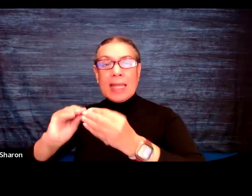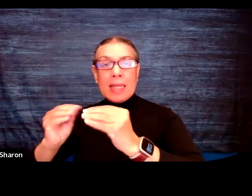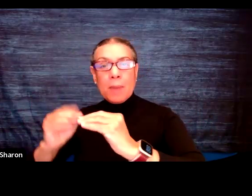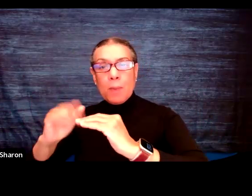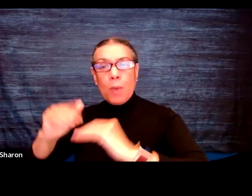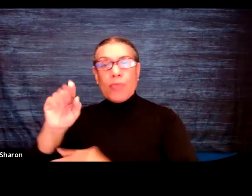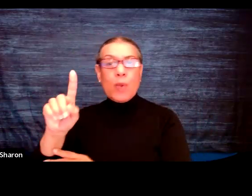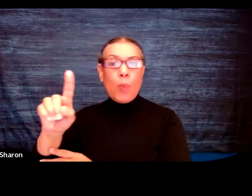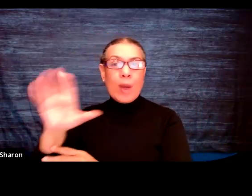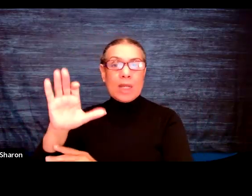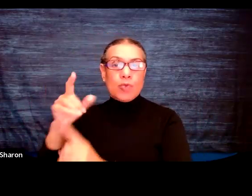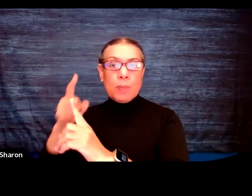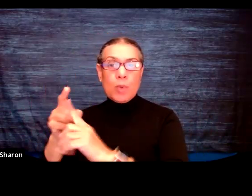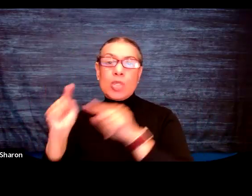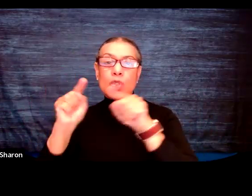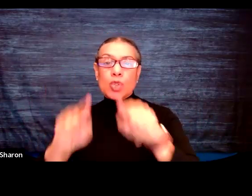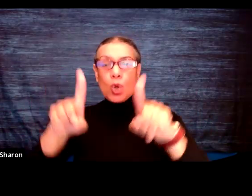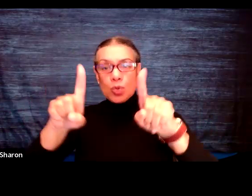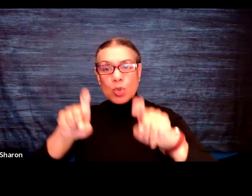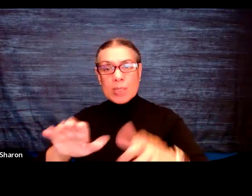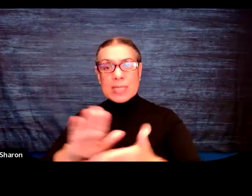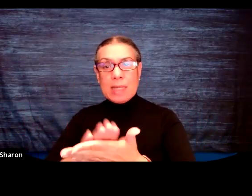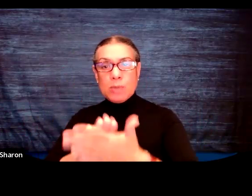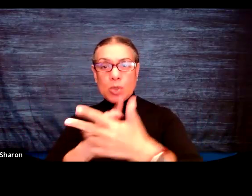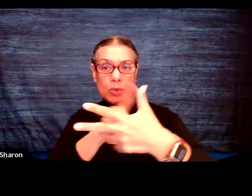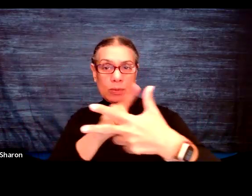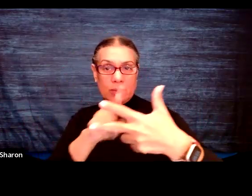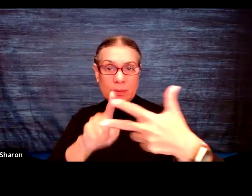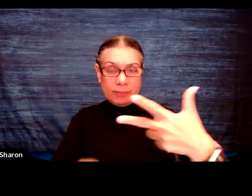than 100 points to get into the exam school of their choice,